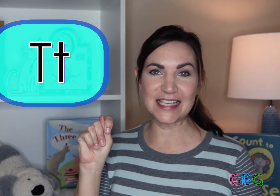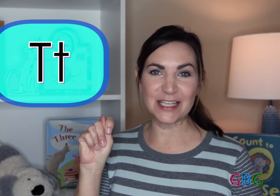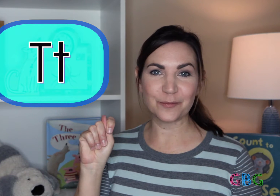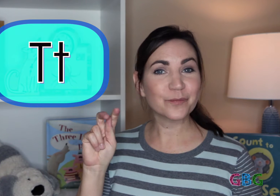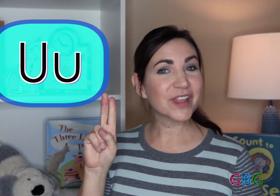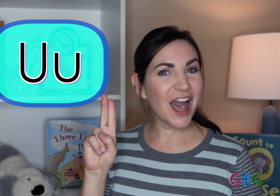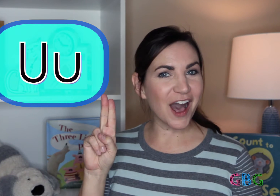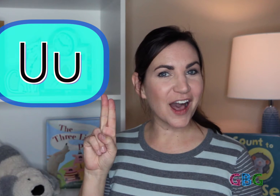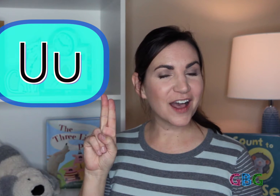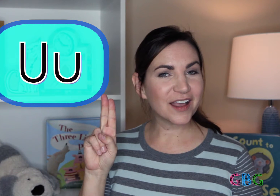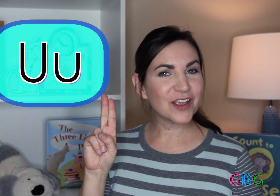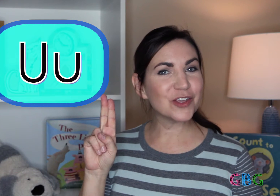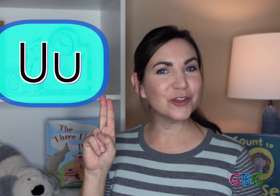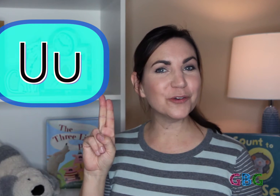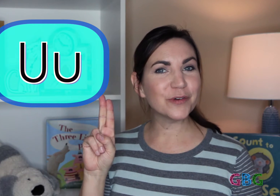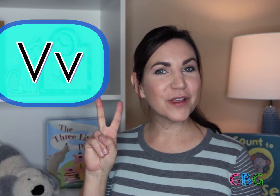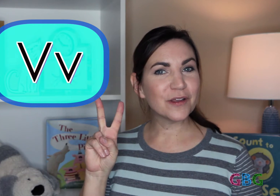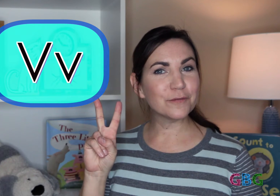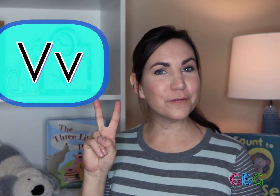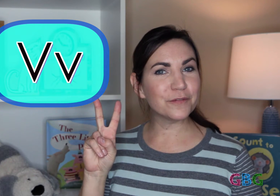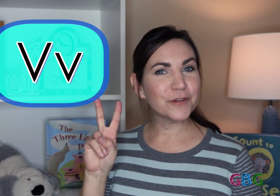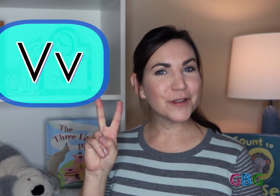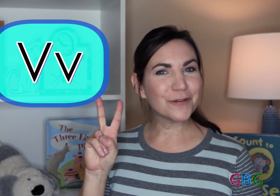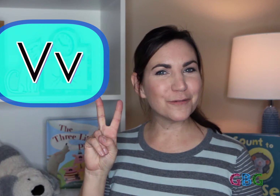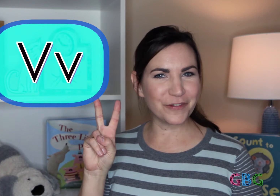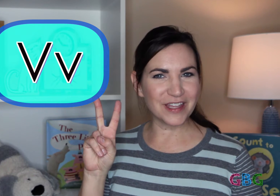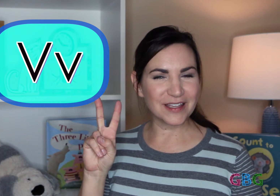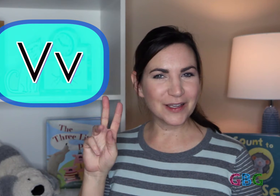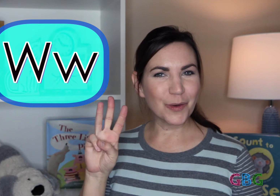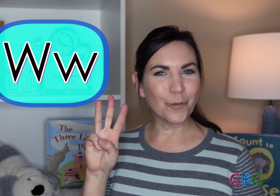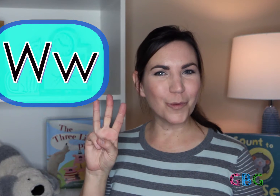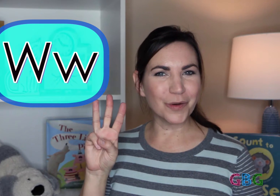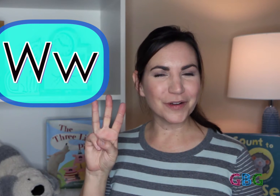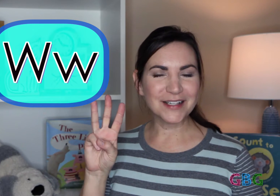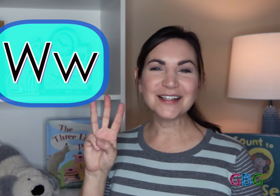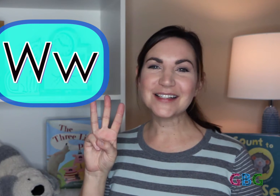T, U, V, W,